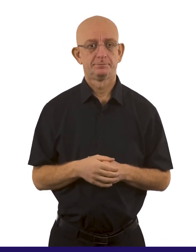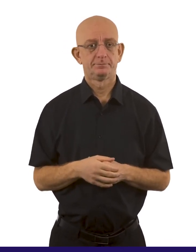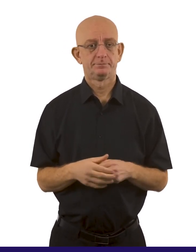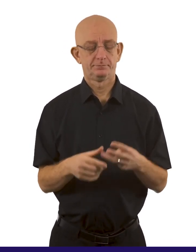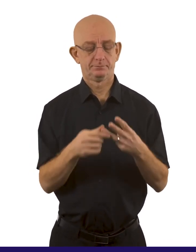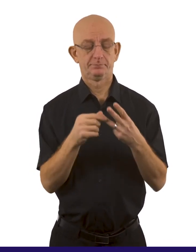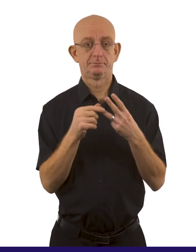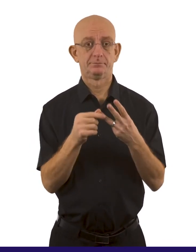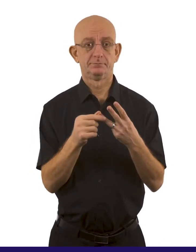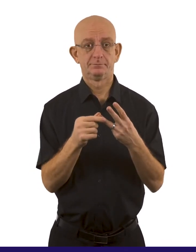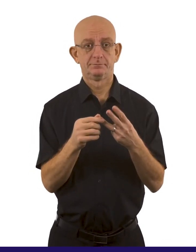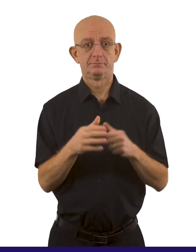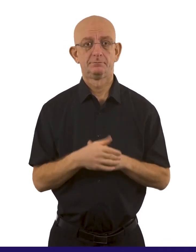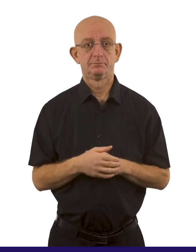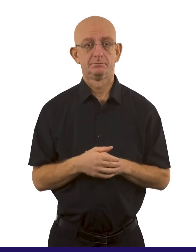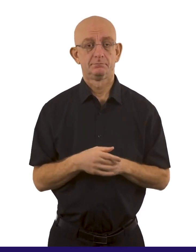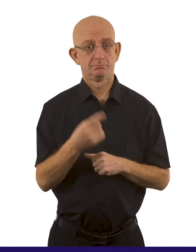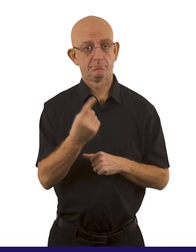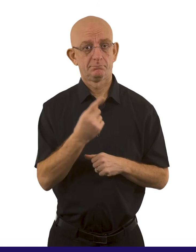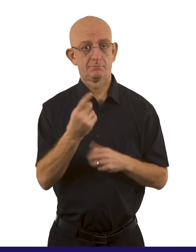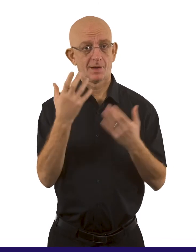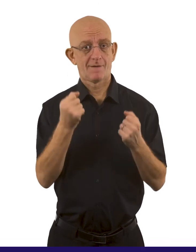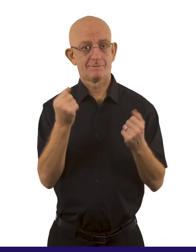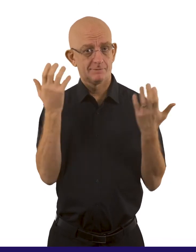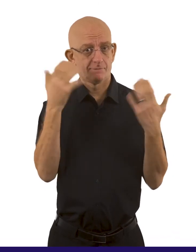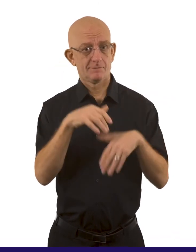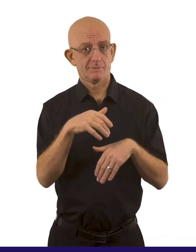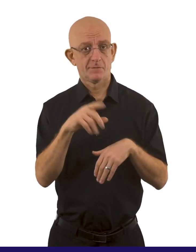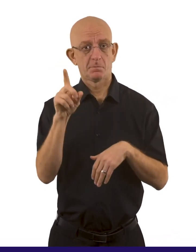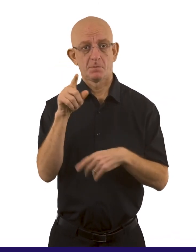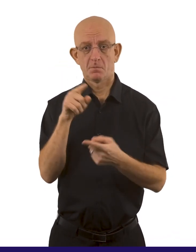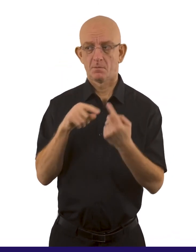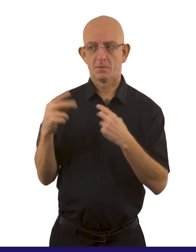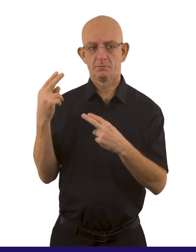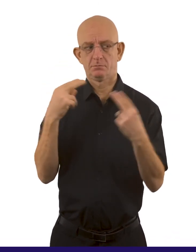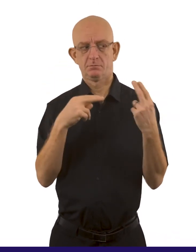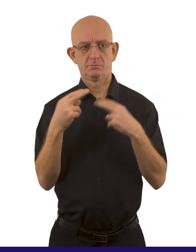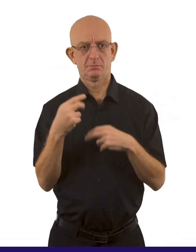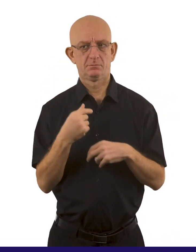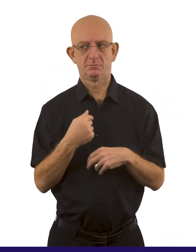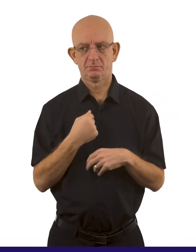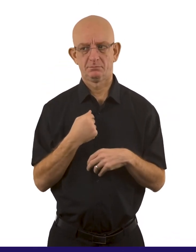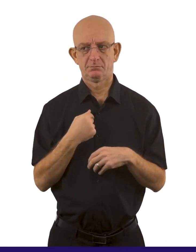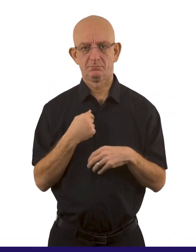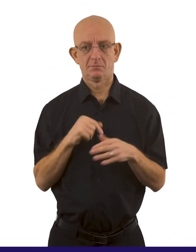Have concerns about other people's views of you ever stopped you from going outside?